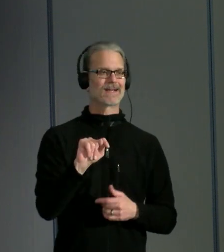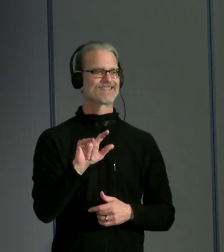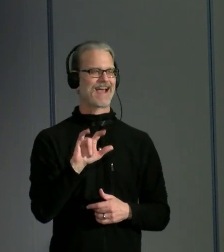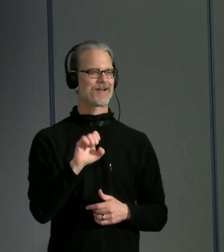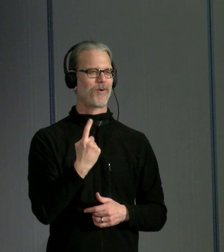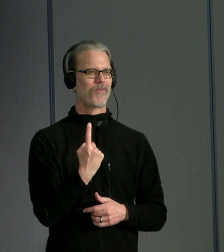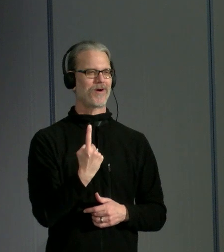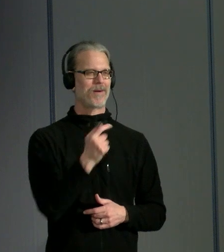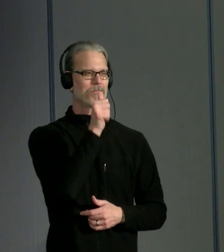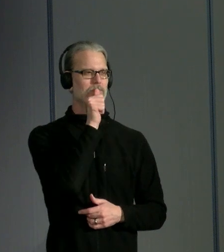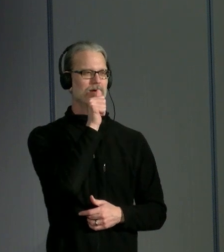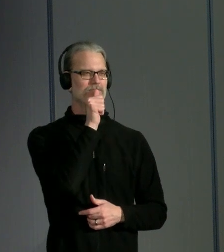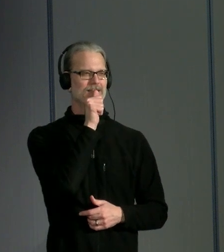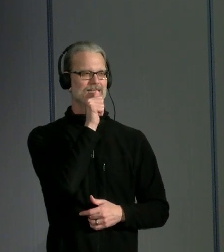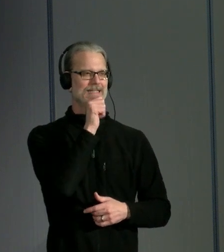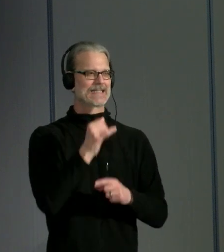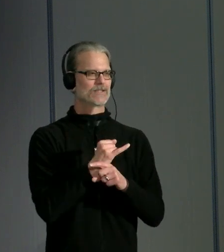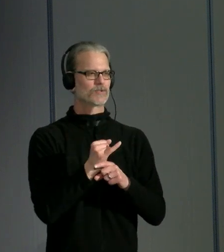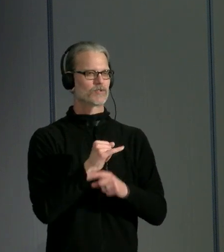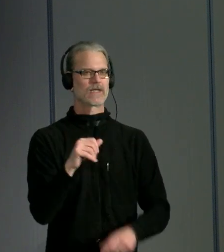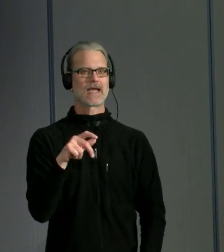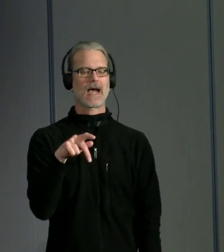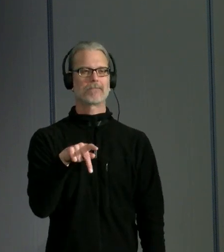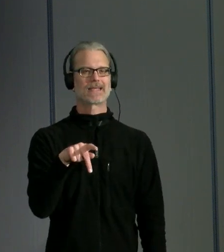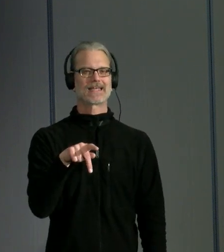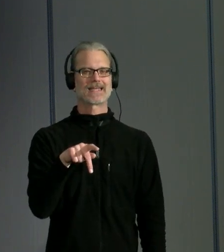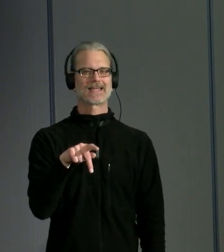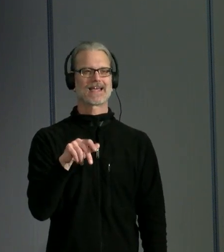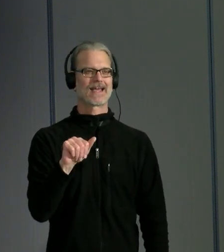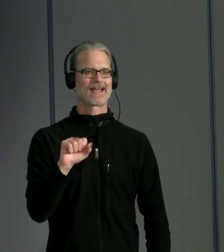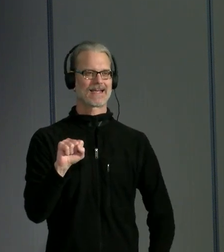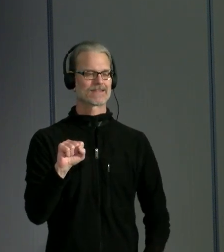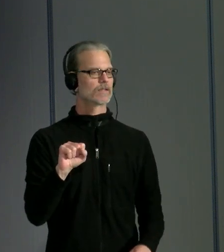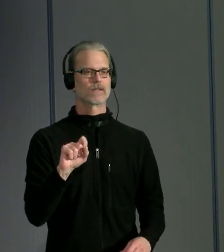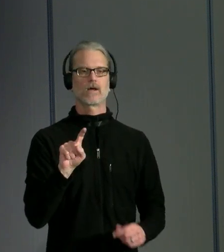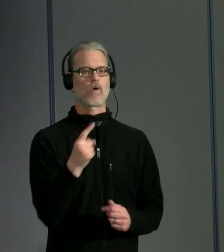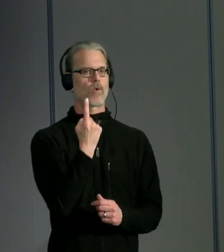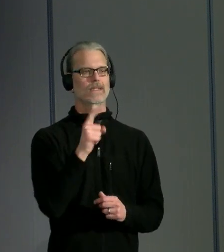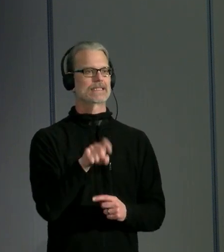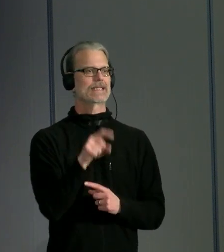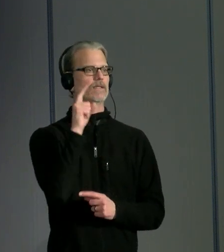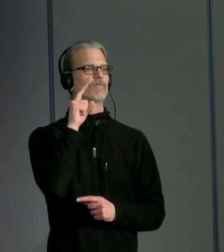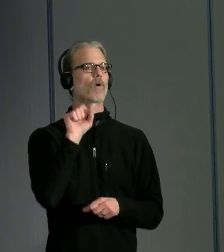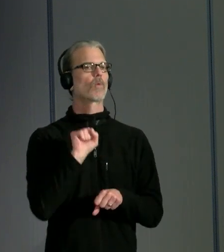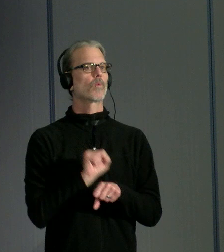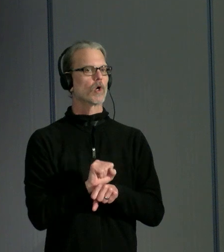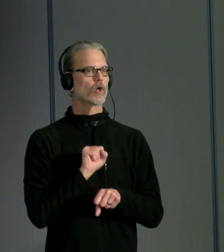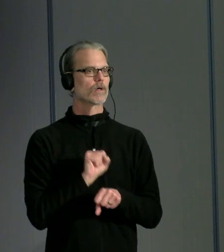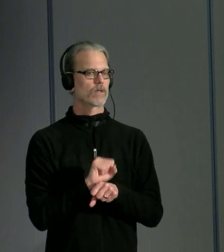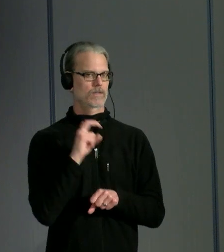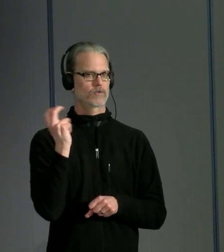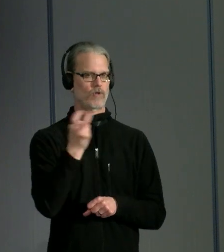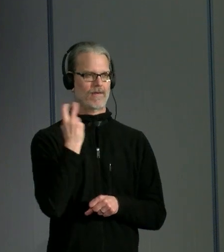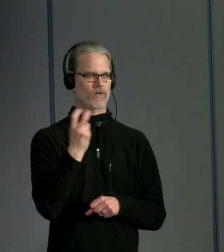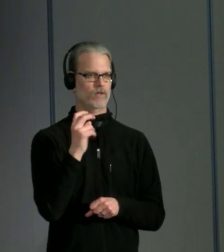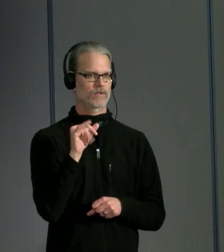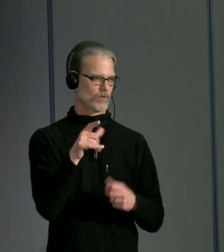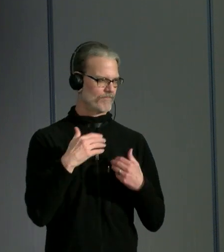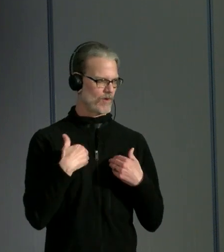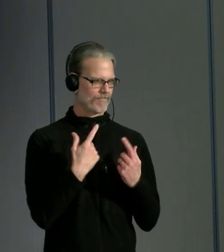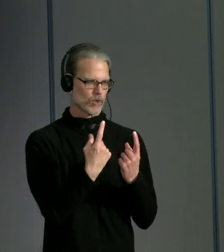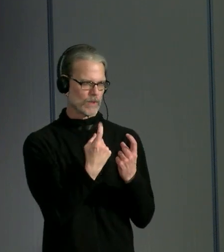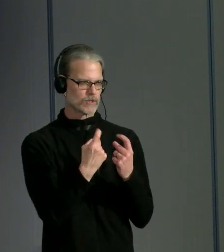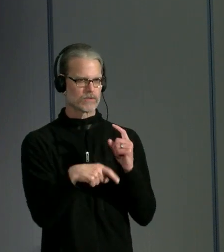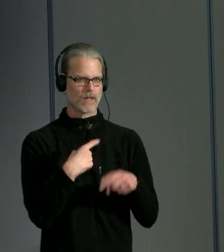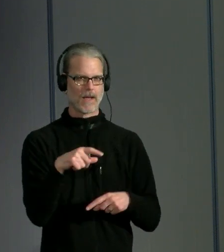private industry, a PAS is only needed for work-related travel. So if you have like nitty-gritty questions